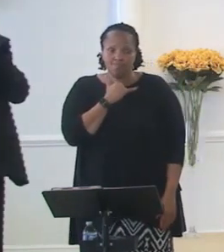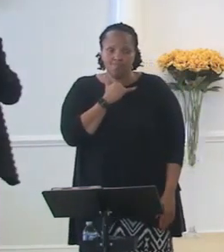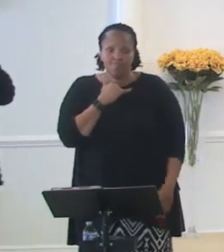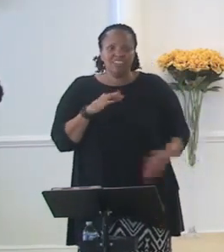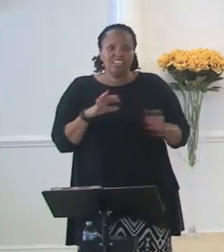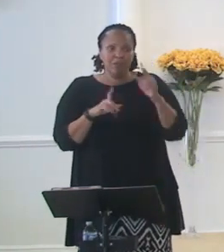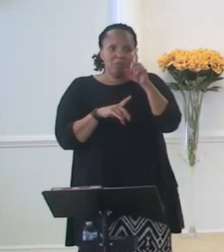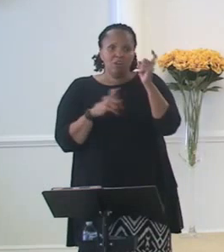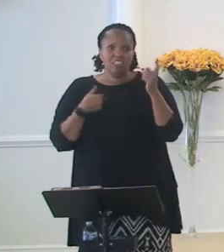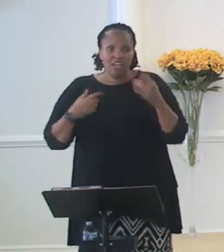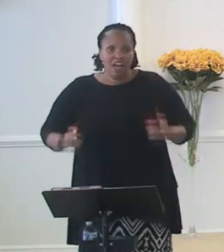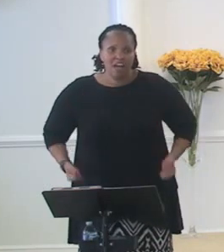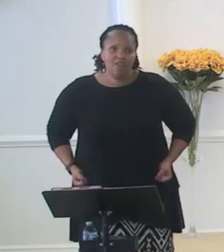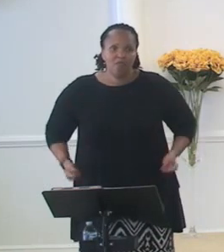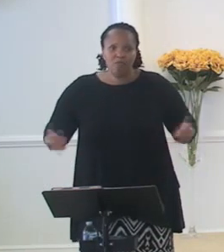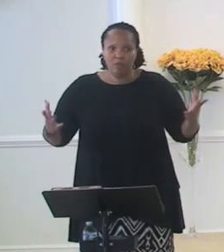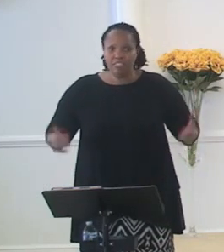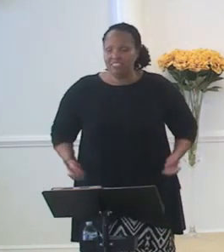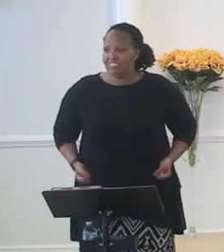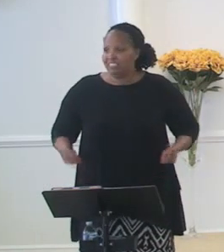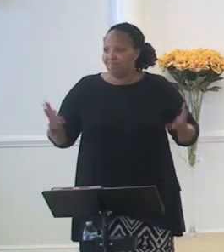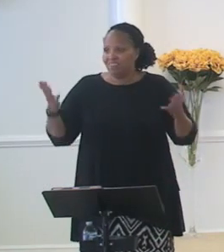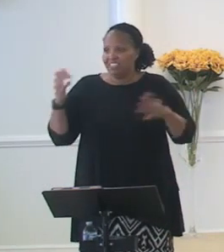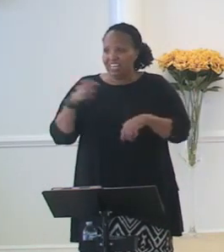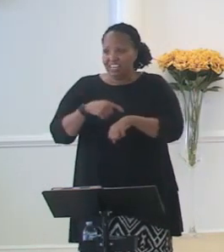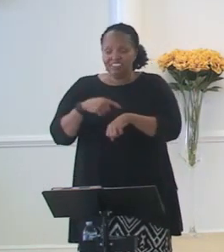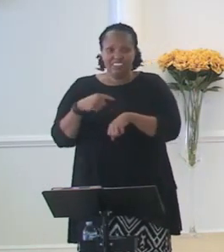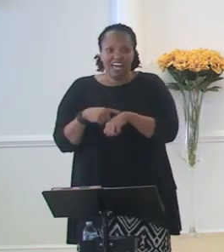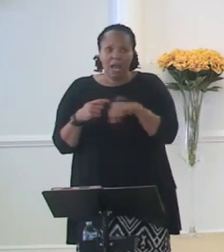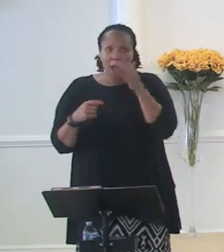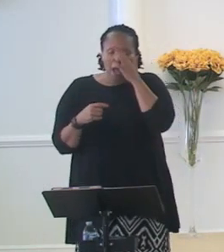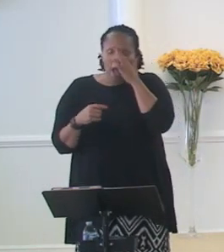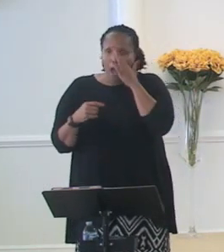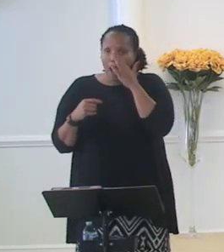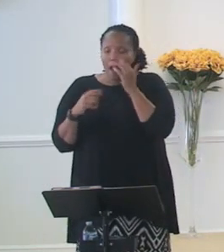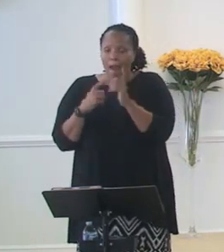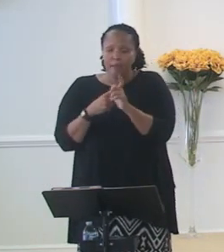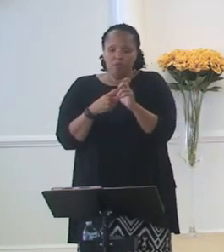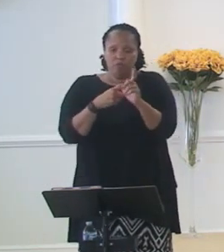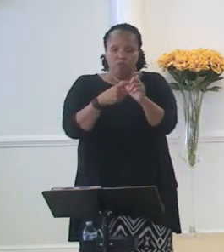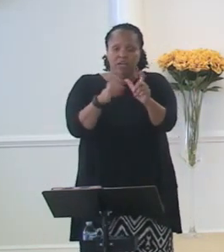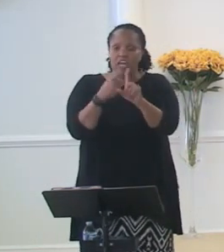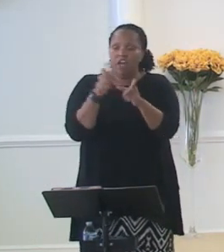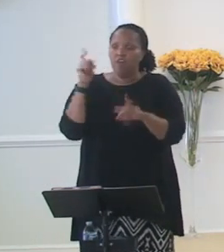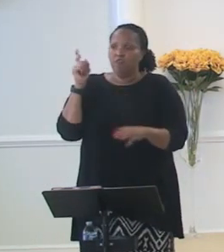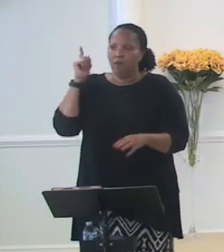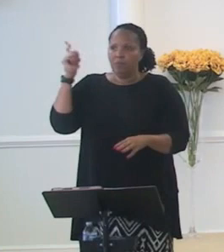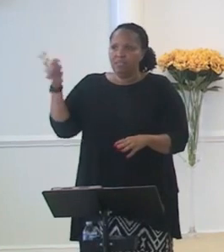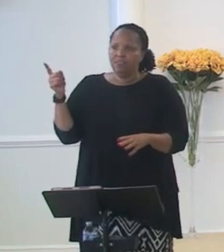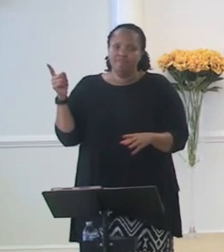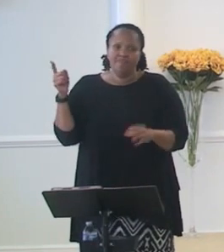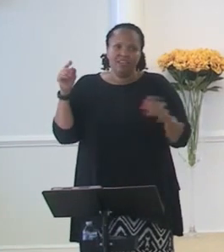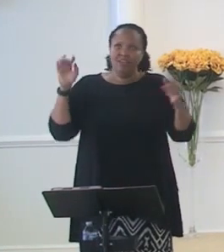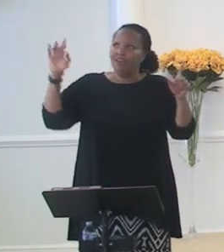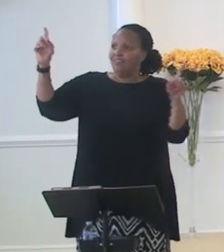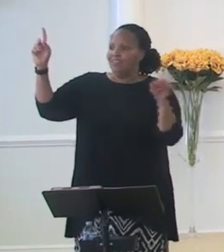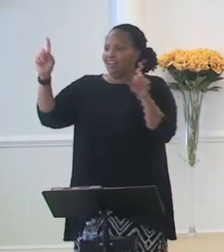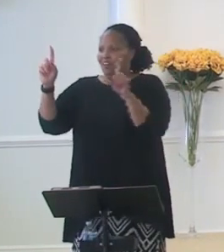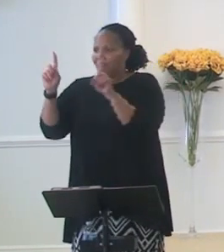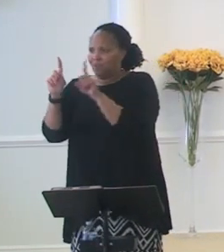Because I've wasted a lot of time running from him and ran back into